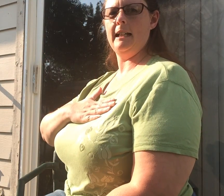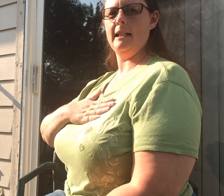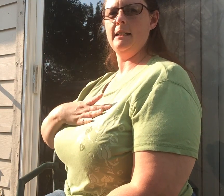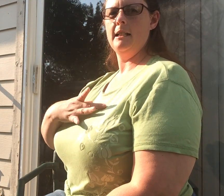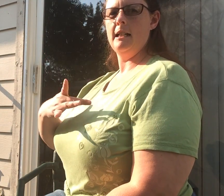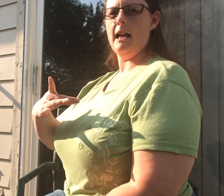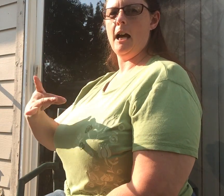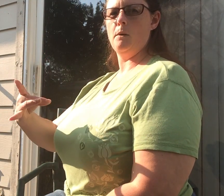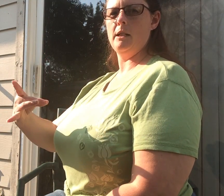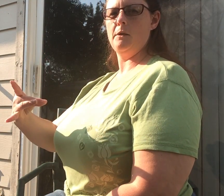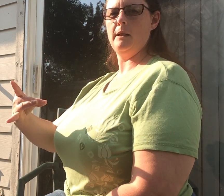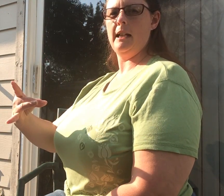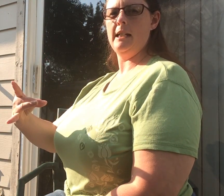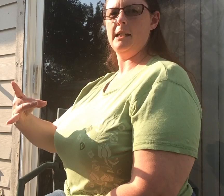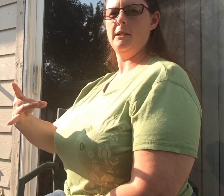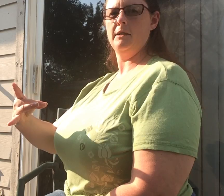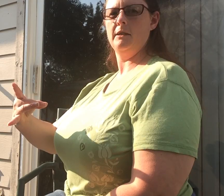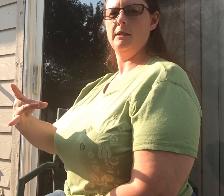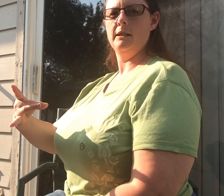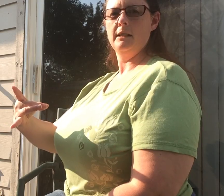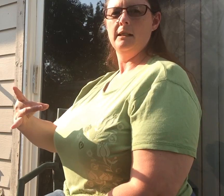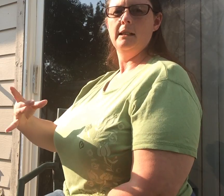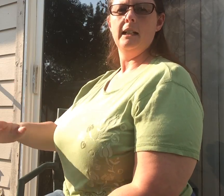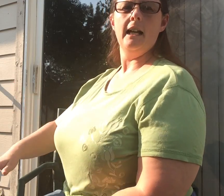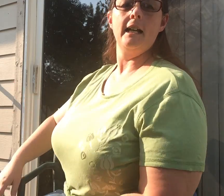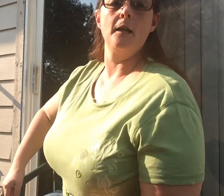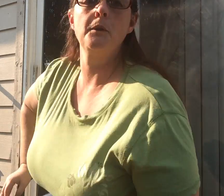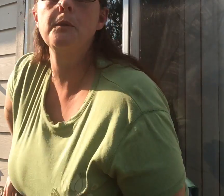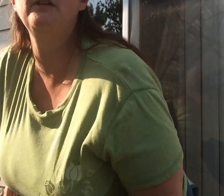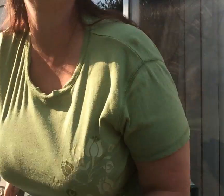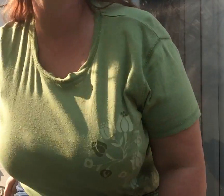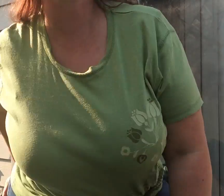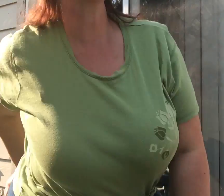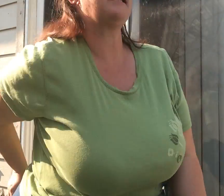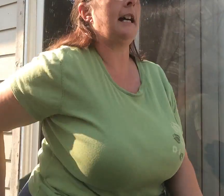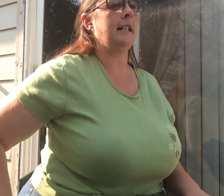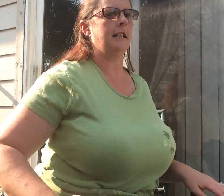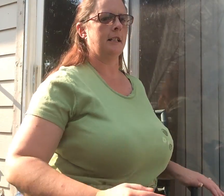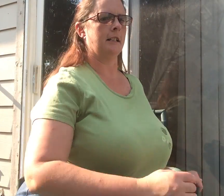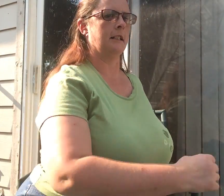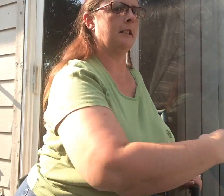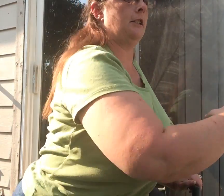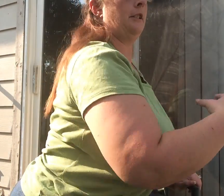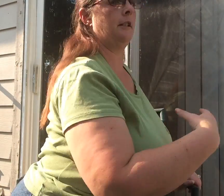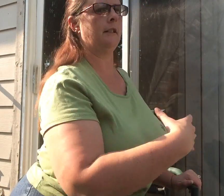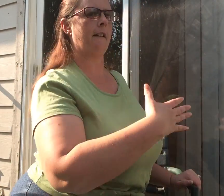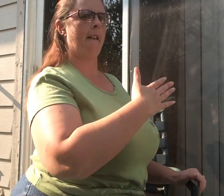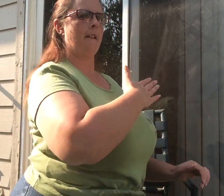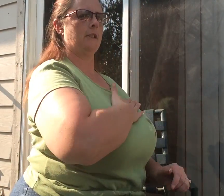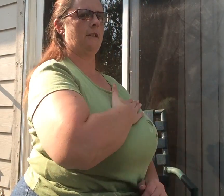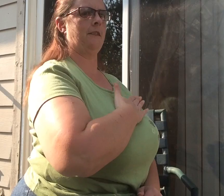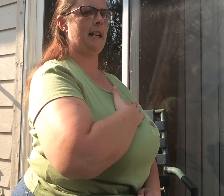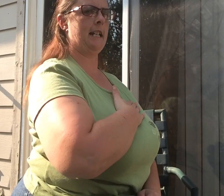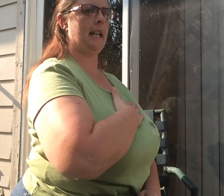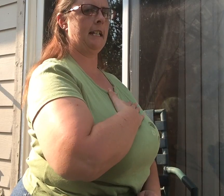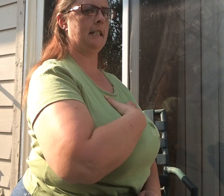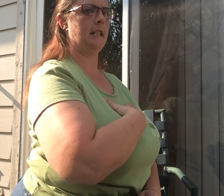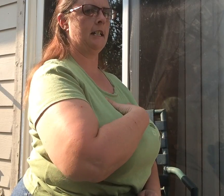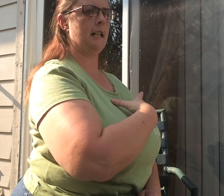hand out into an 8. And I will do on the other side. So a flat hand